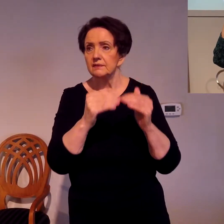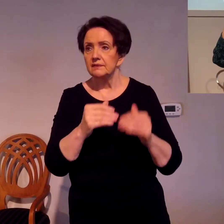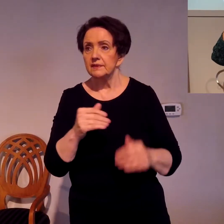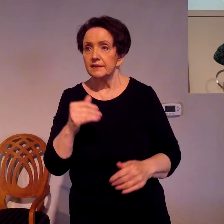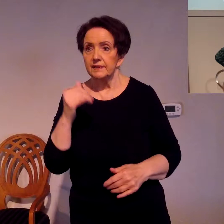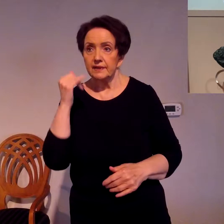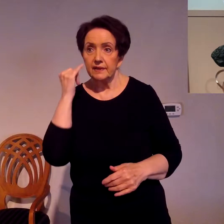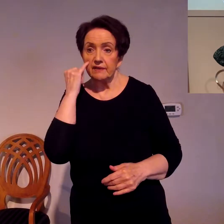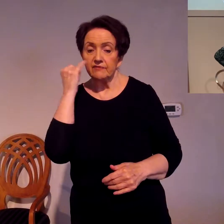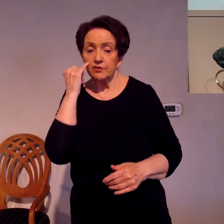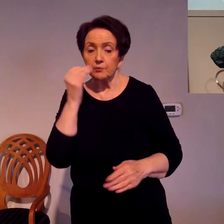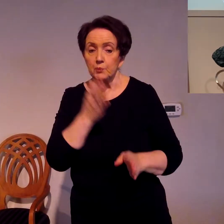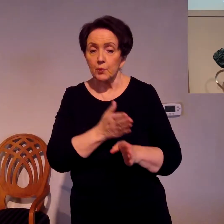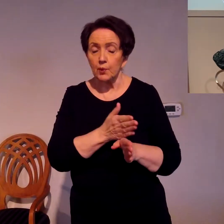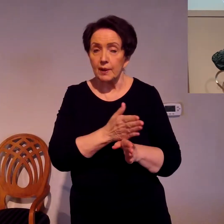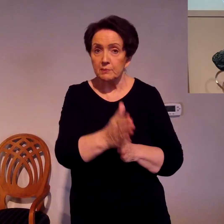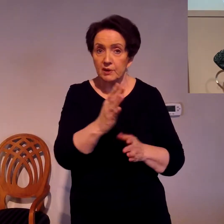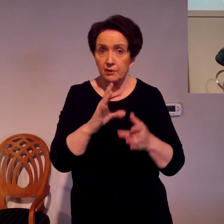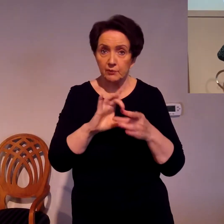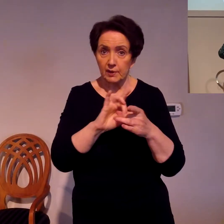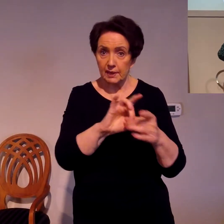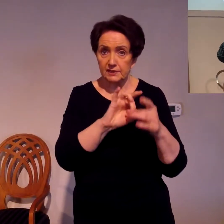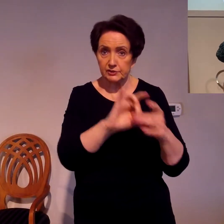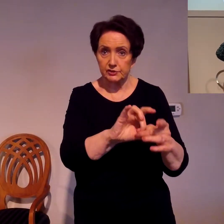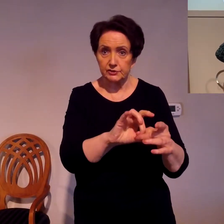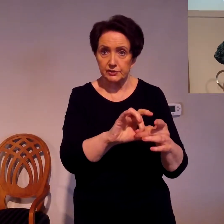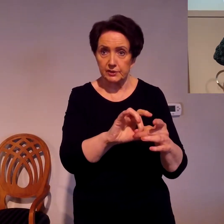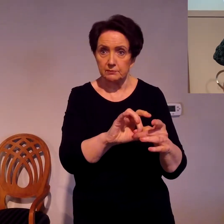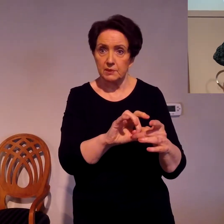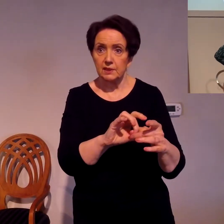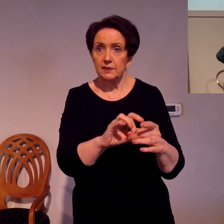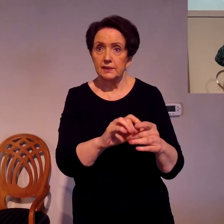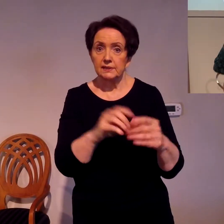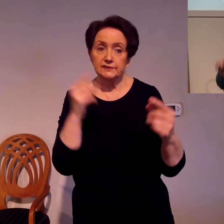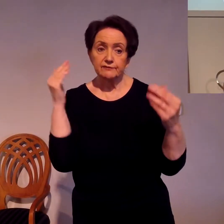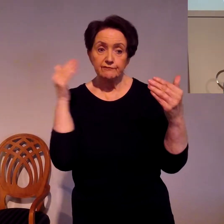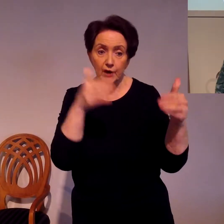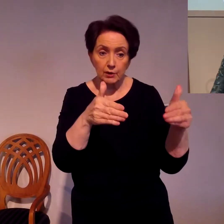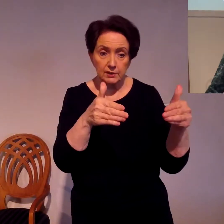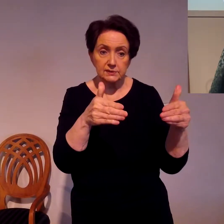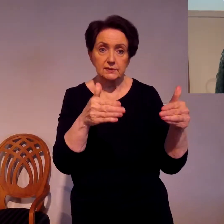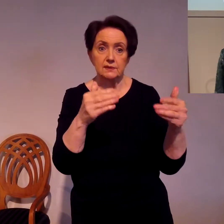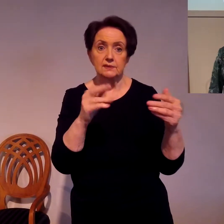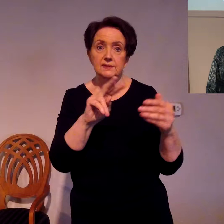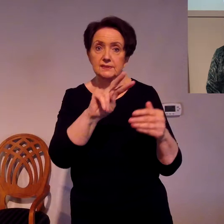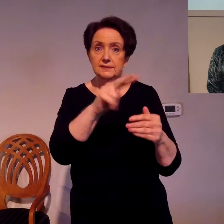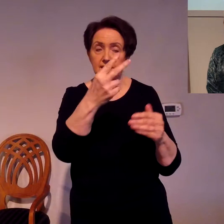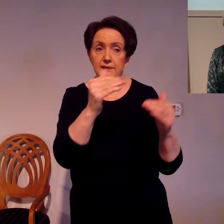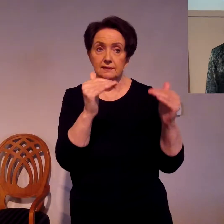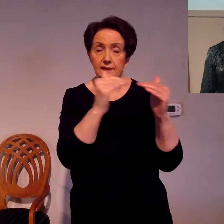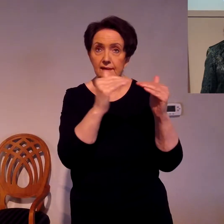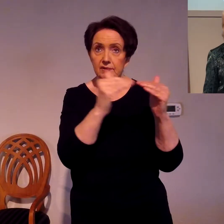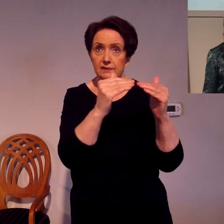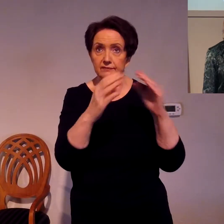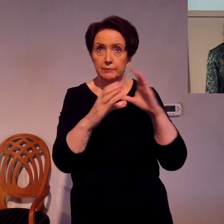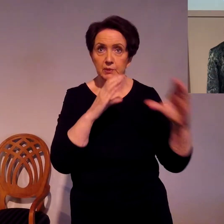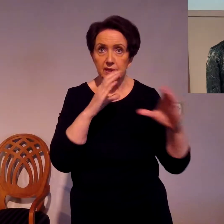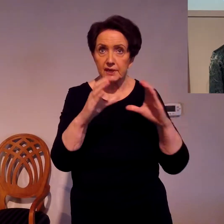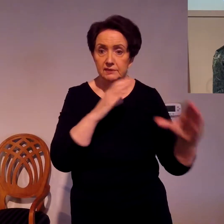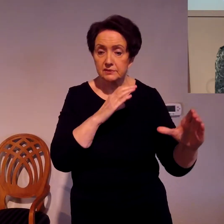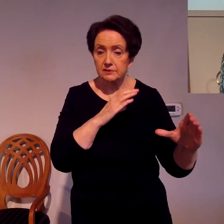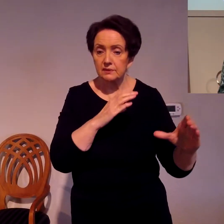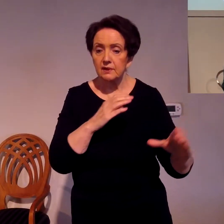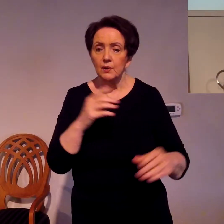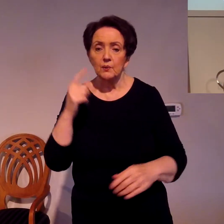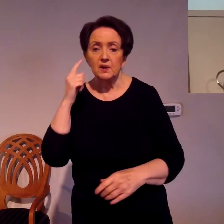our primary relationship revolves around that, or simply ideas and opinions, what I think about what's happening